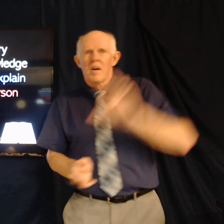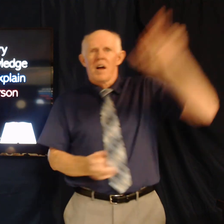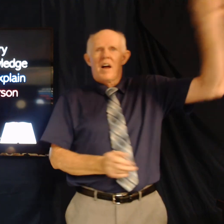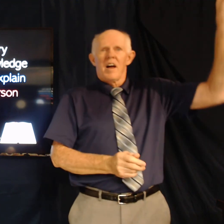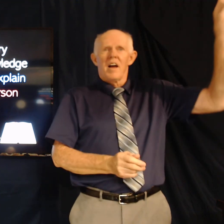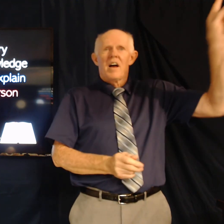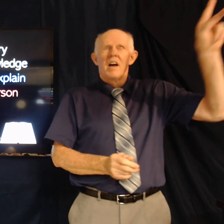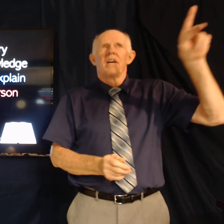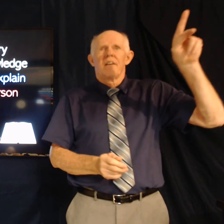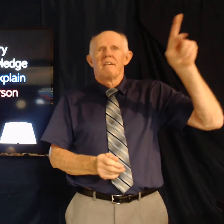but He was from God.